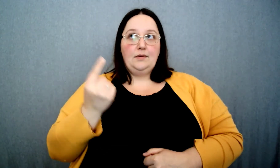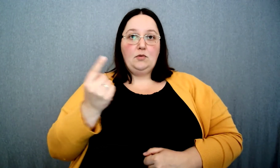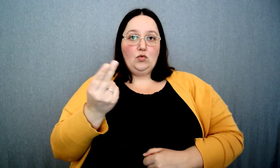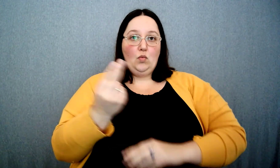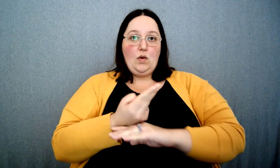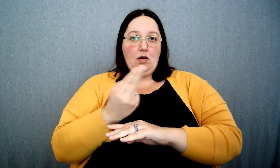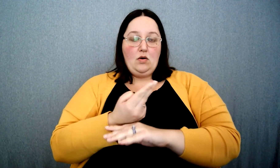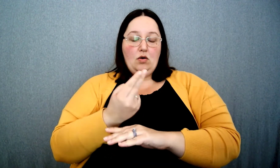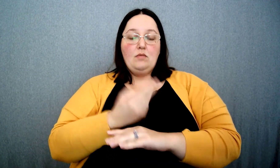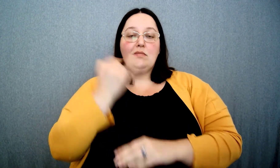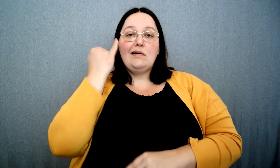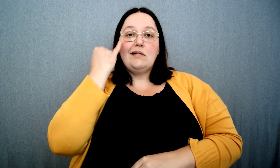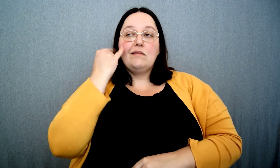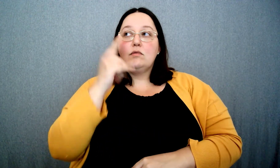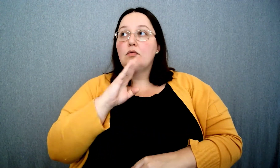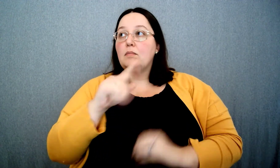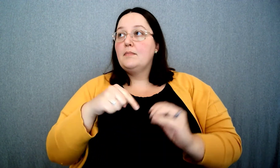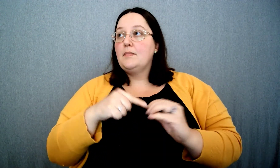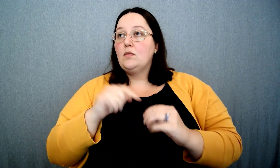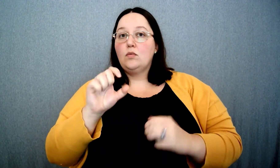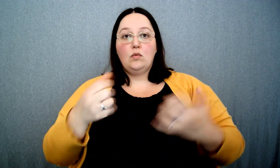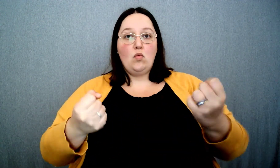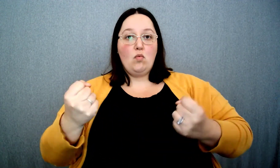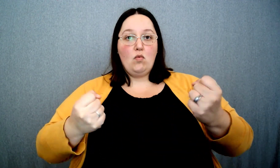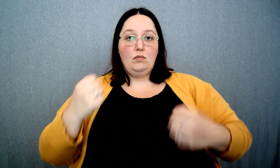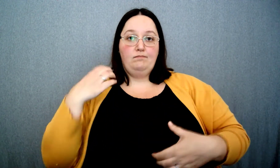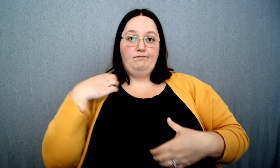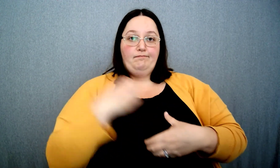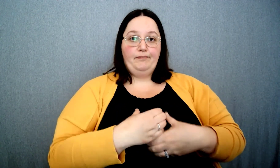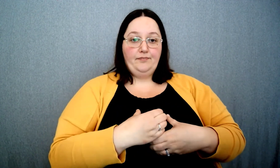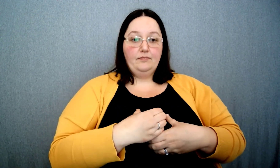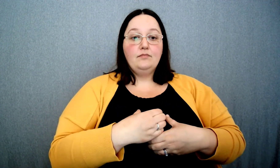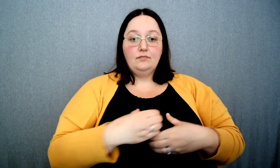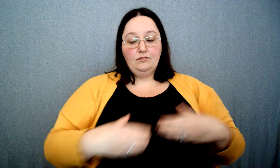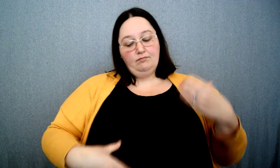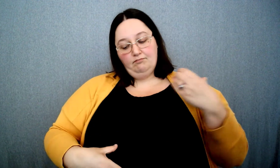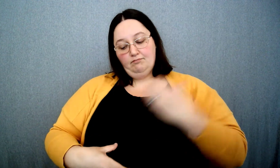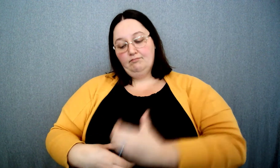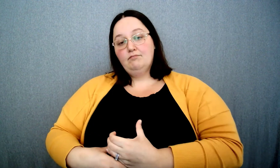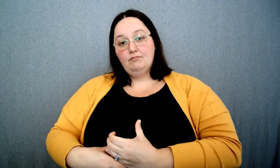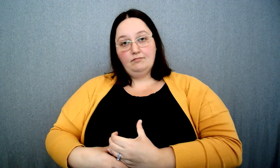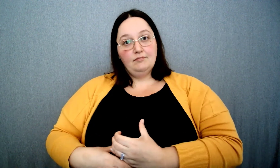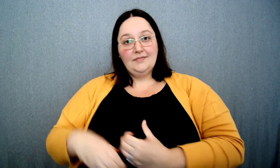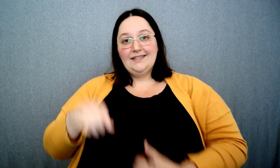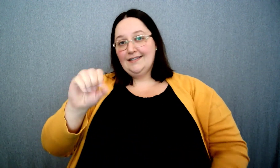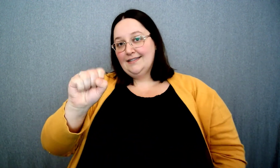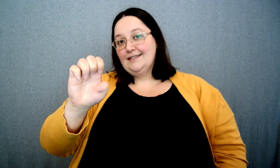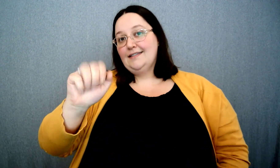That's a belt that you would wear, but if you're talking about a seat belt, it would be signed this way.